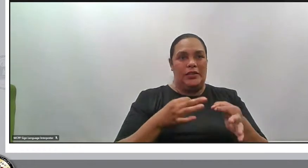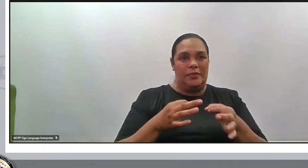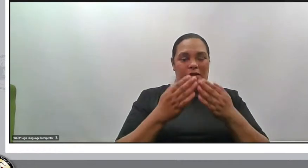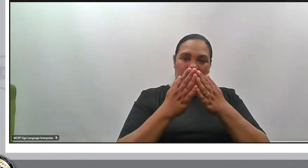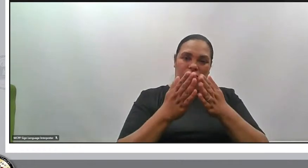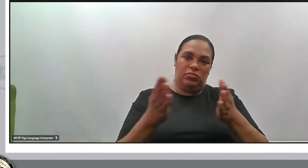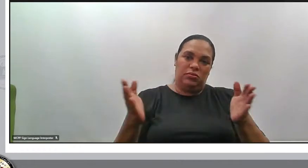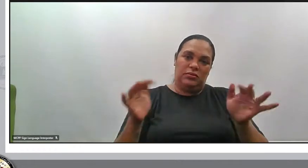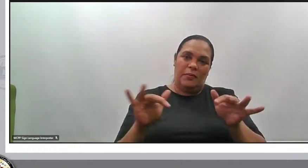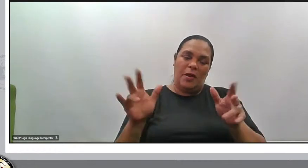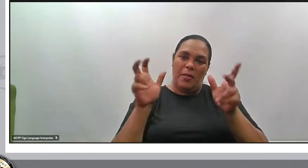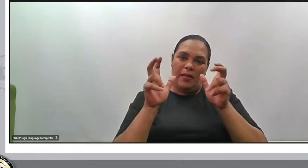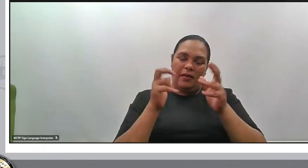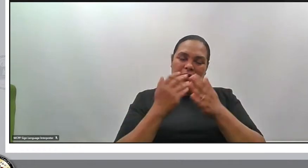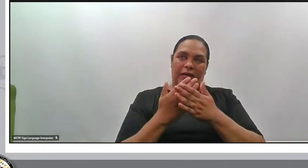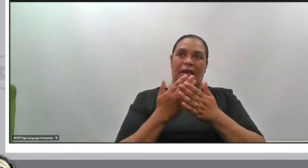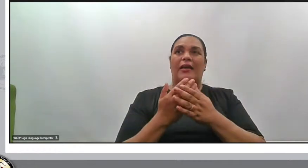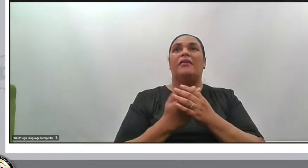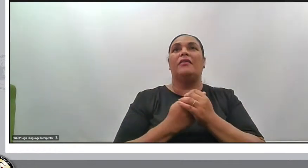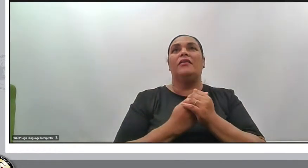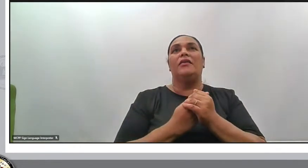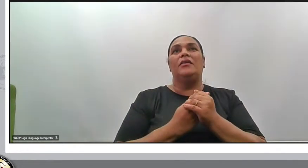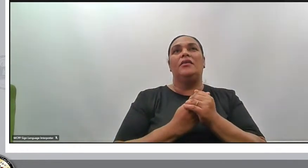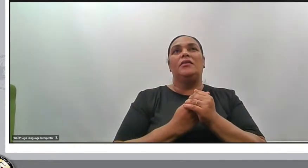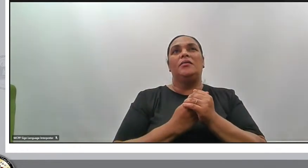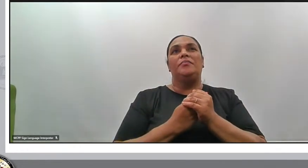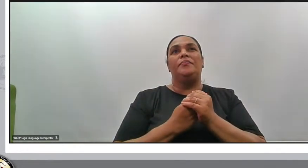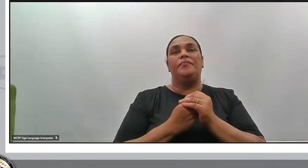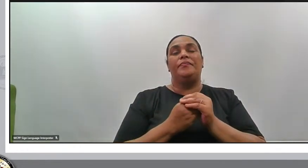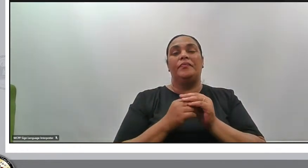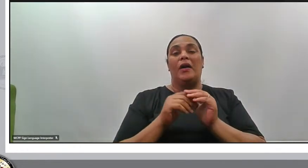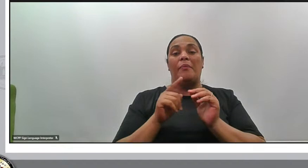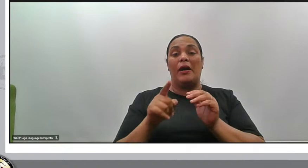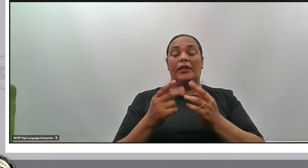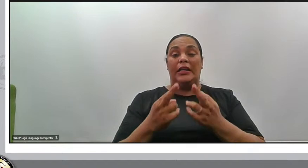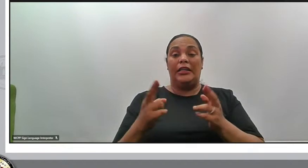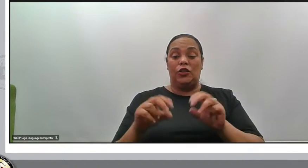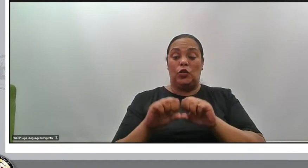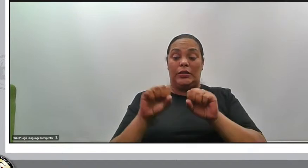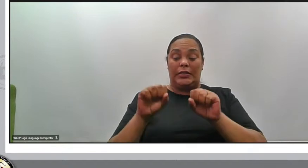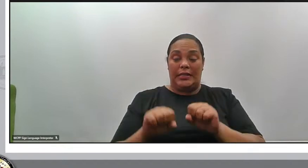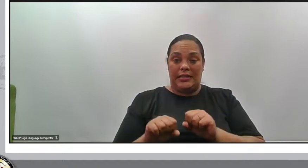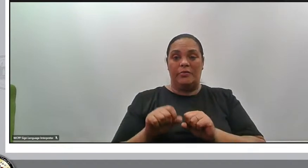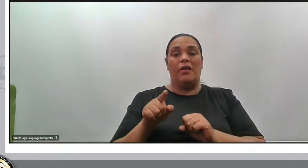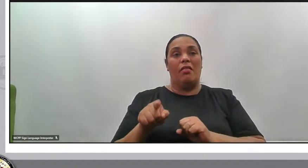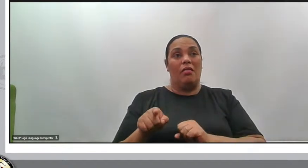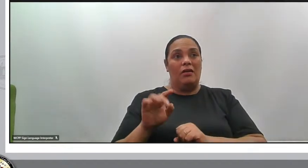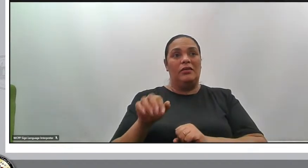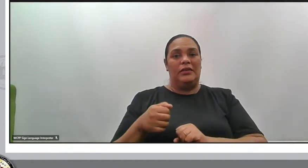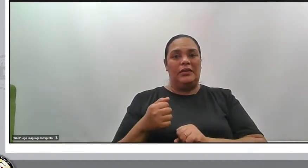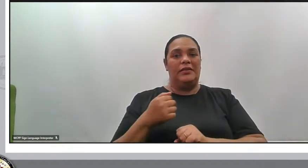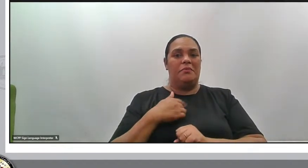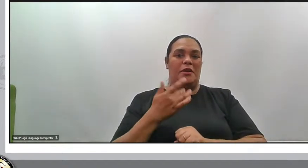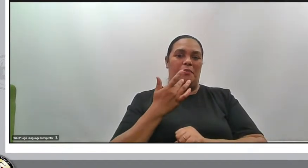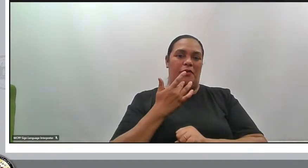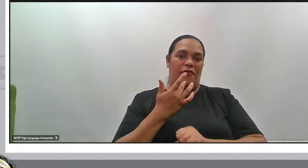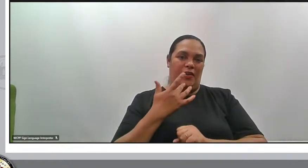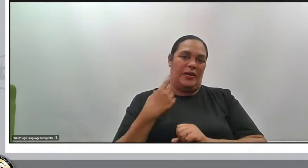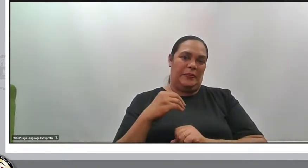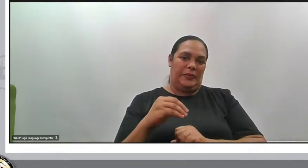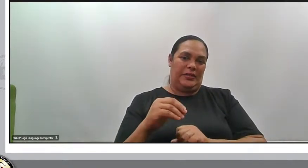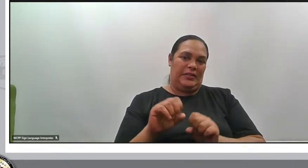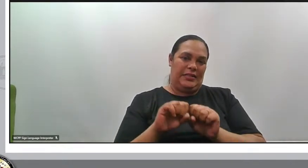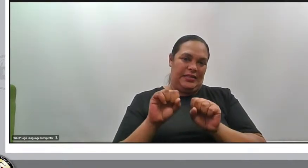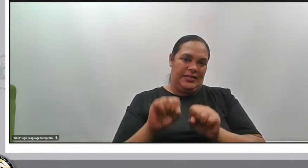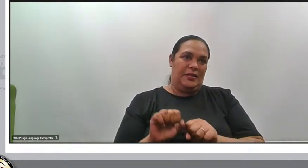for the public. Just to say that an enterprise resource planning system is in fact our preferred business system.